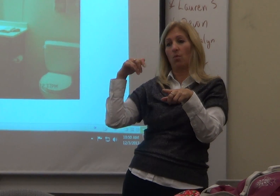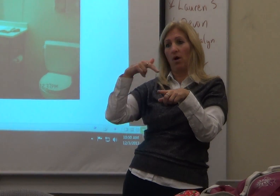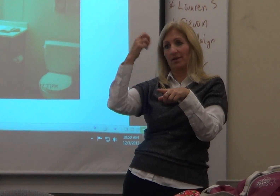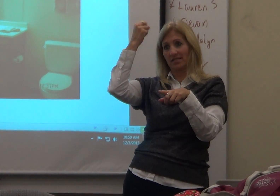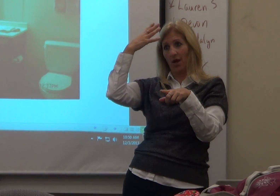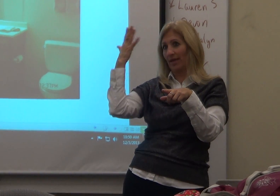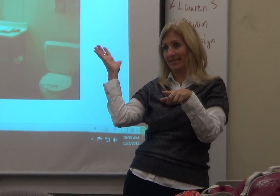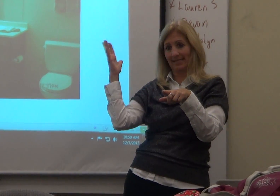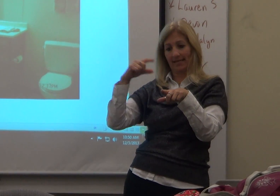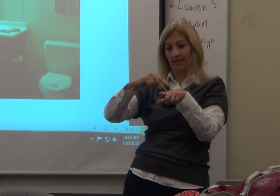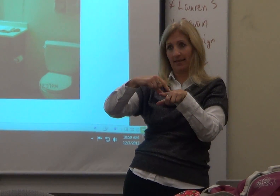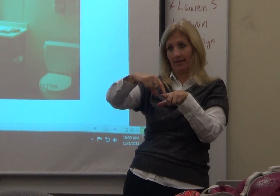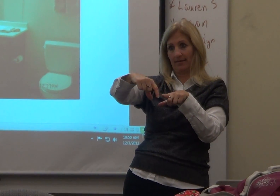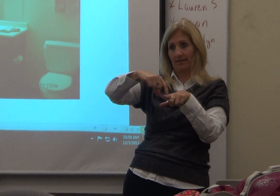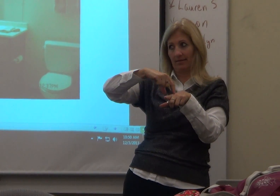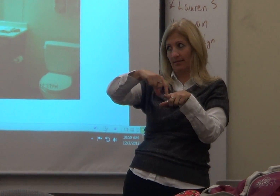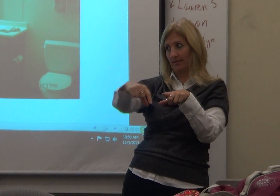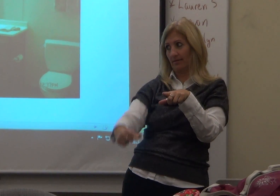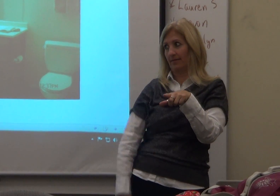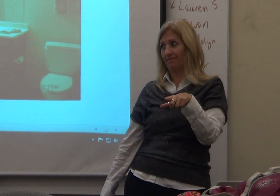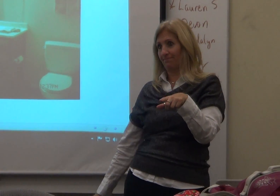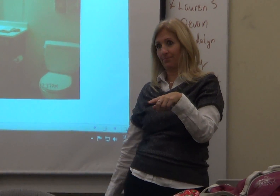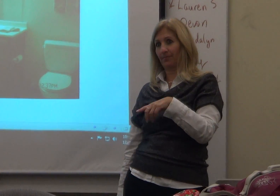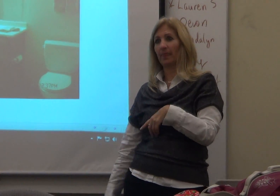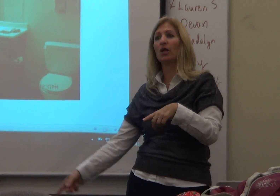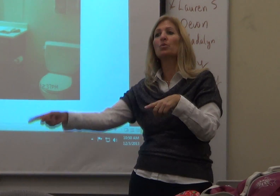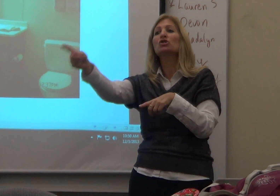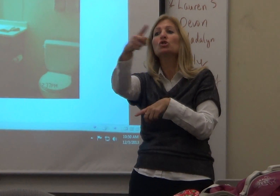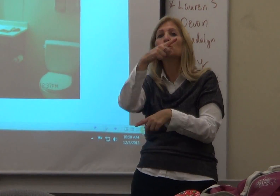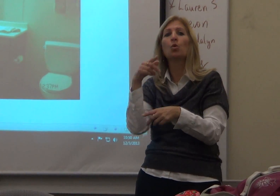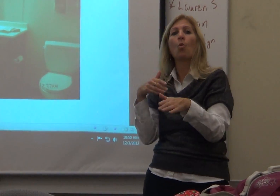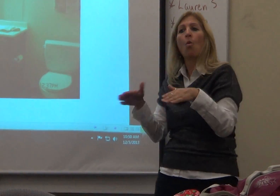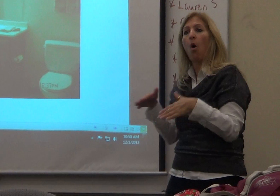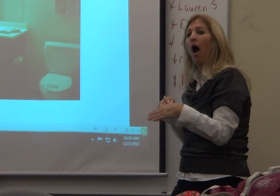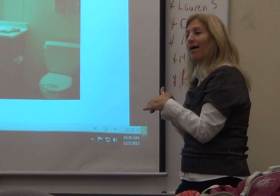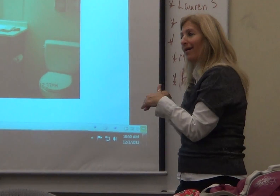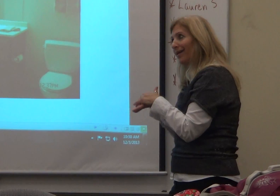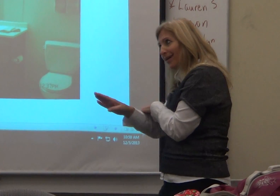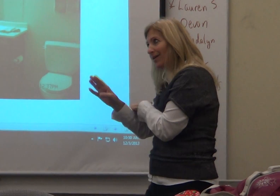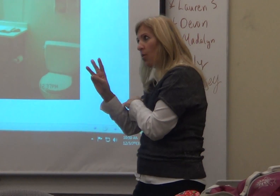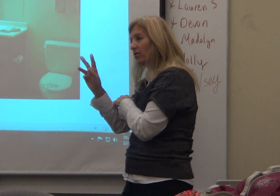hallway, we have just a shower. There is no tub included. It's a walk-in shower.